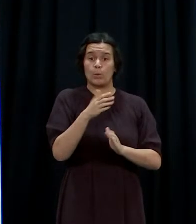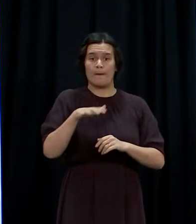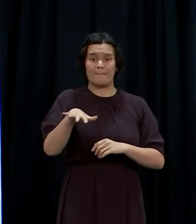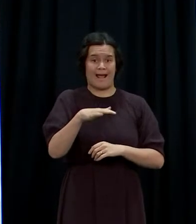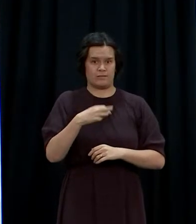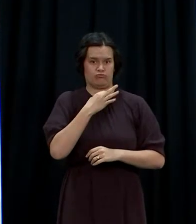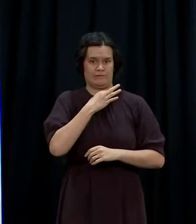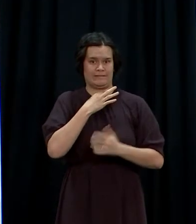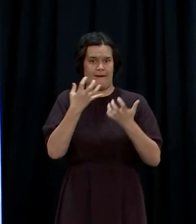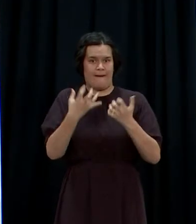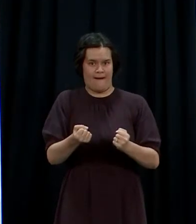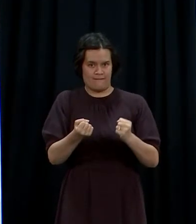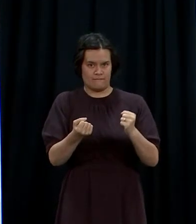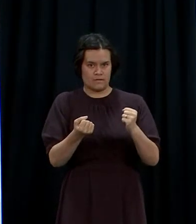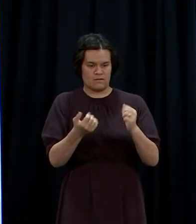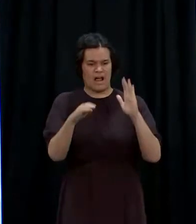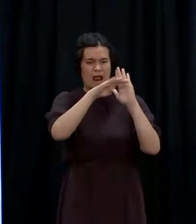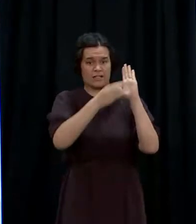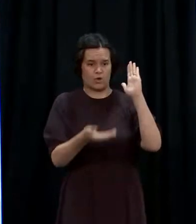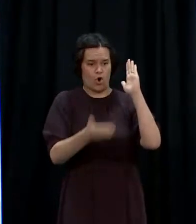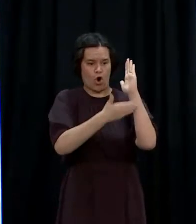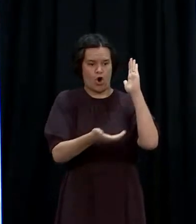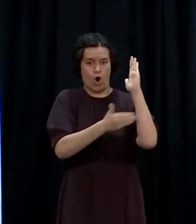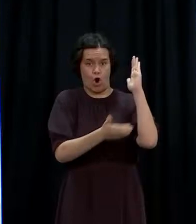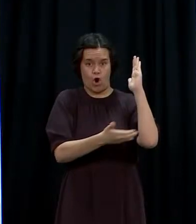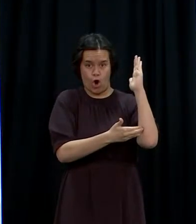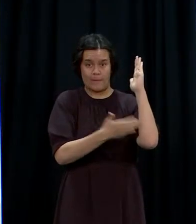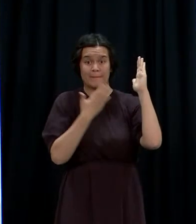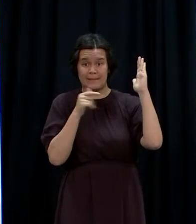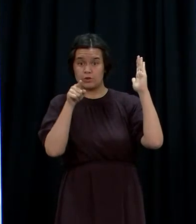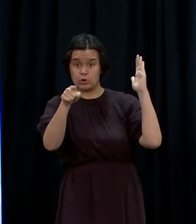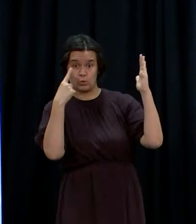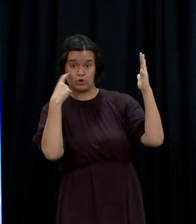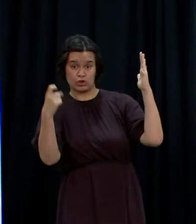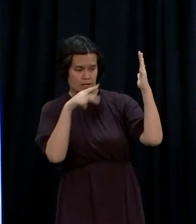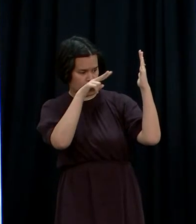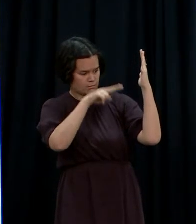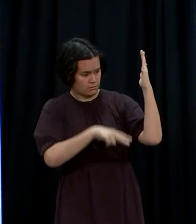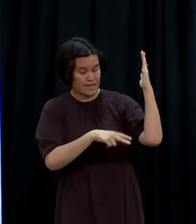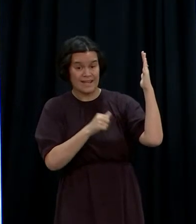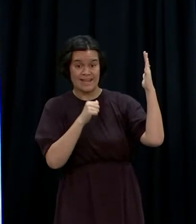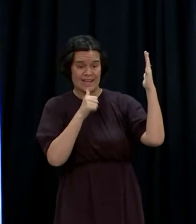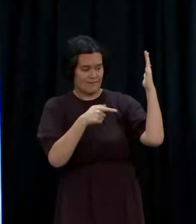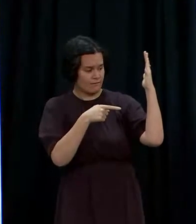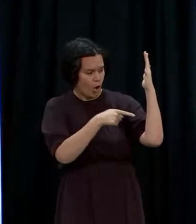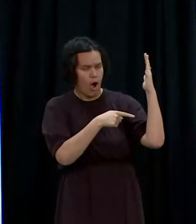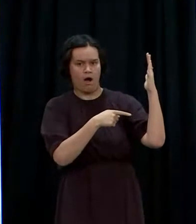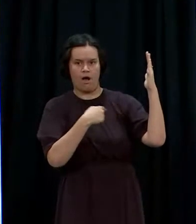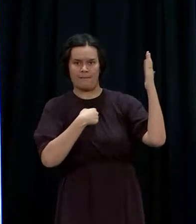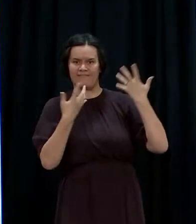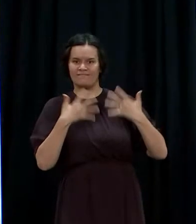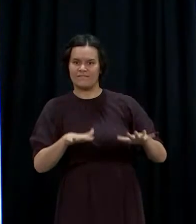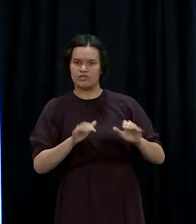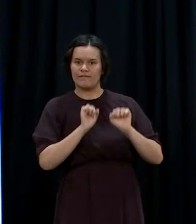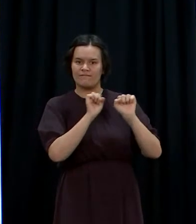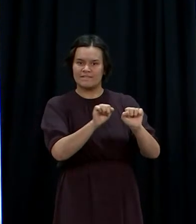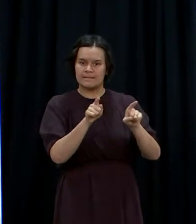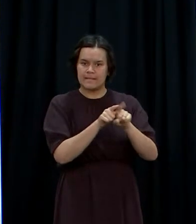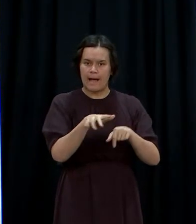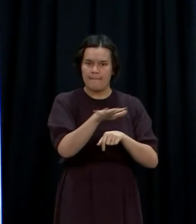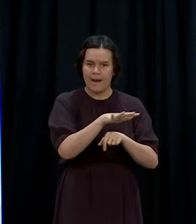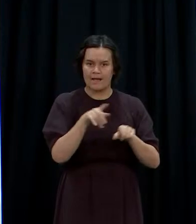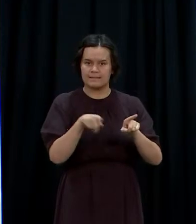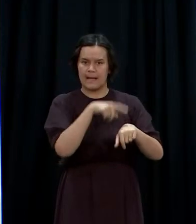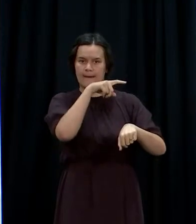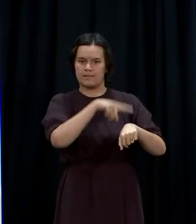is to get tested immediately, whether you have symptoms or not. And again, this is not part of seeing whether this is not part of contact tracing, this